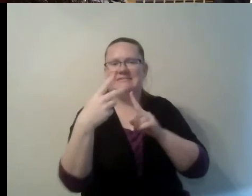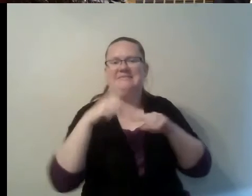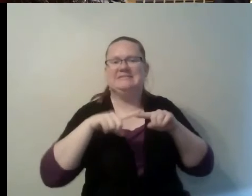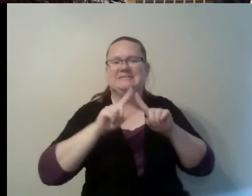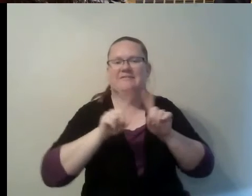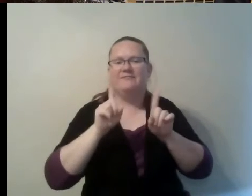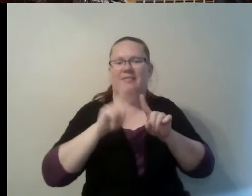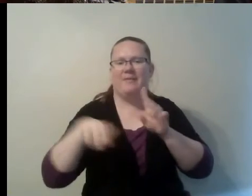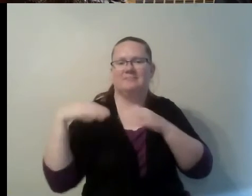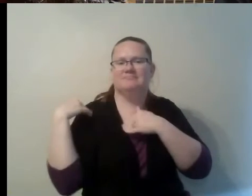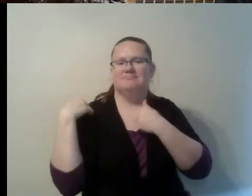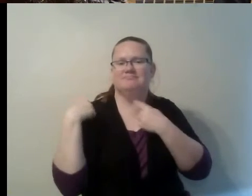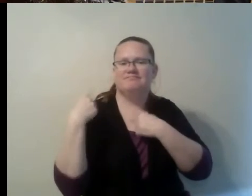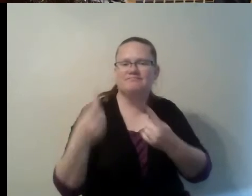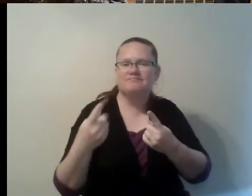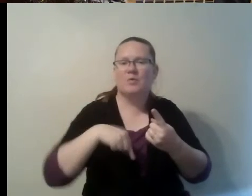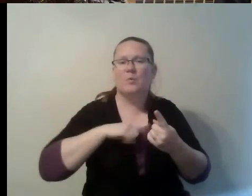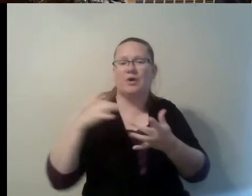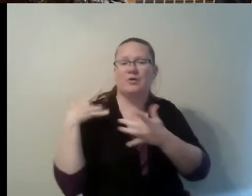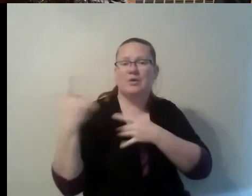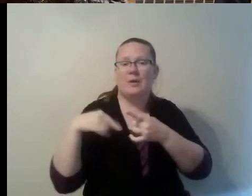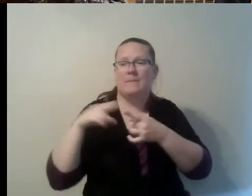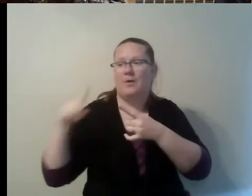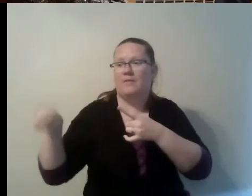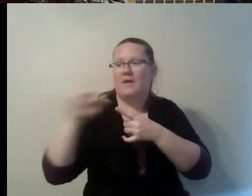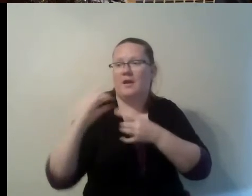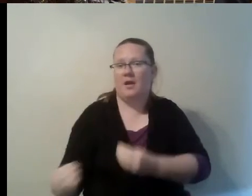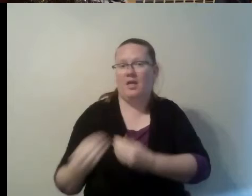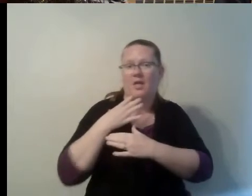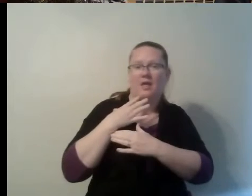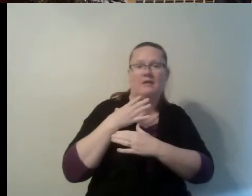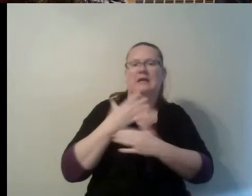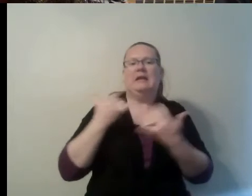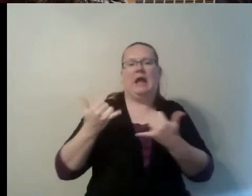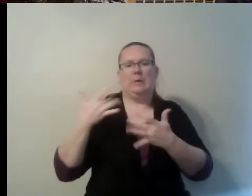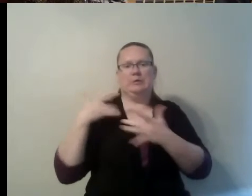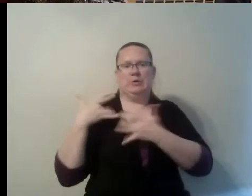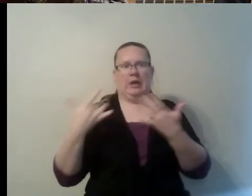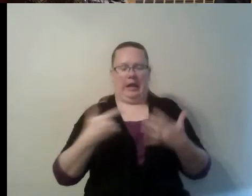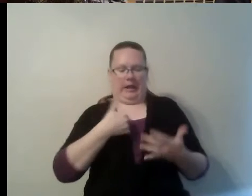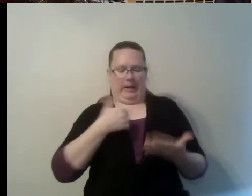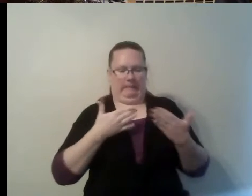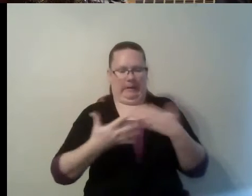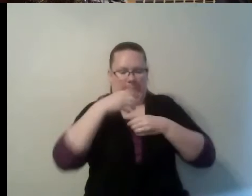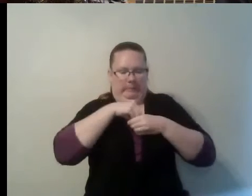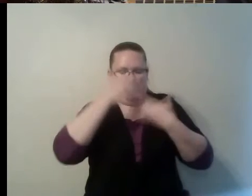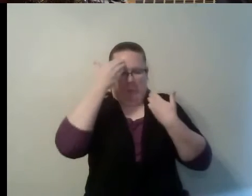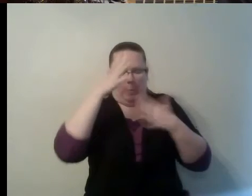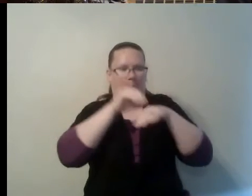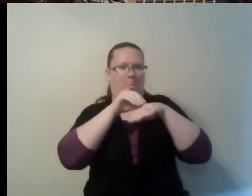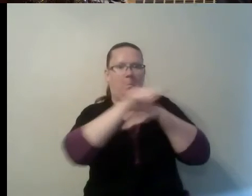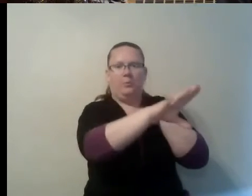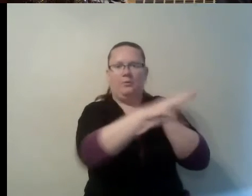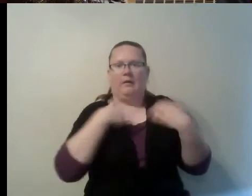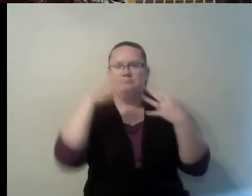about getting sick. We're worried about other people making us sick. Well, with this, we have to worry about the fact that we may make someone else sick and not even know that we're shedding the virus, as